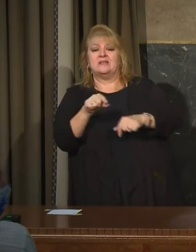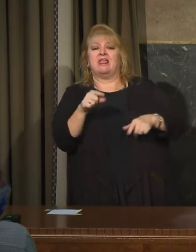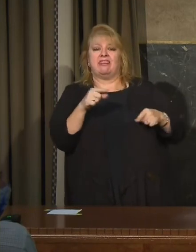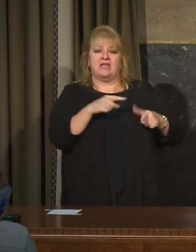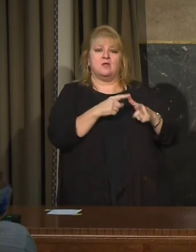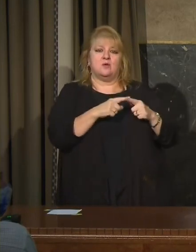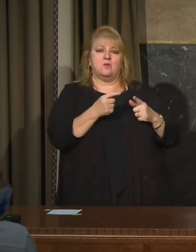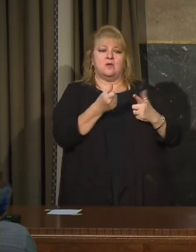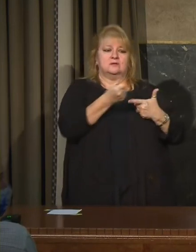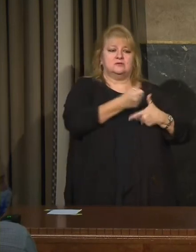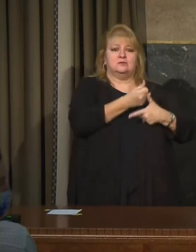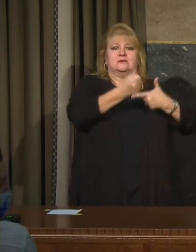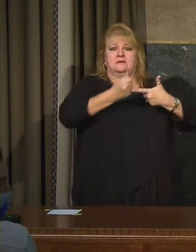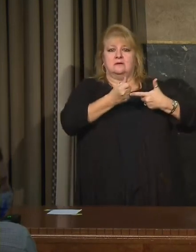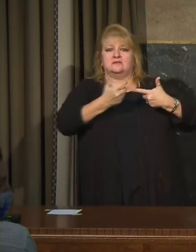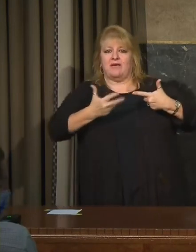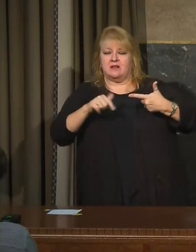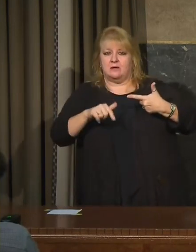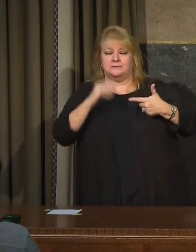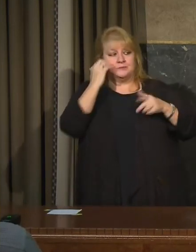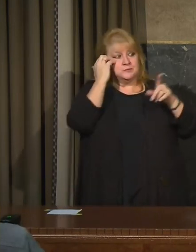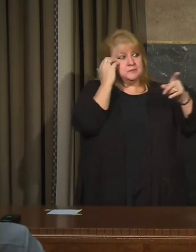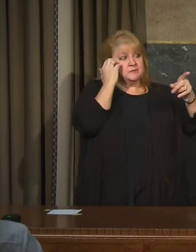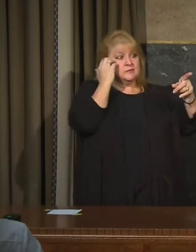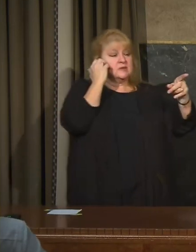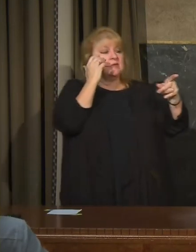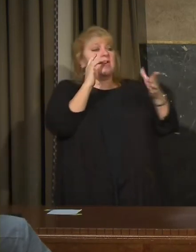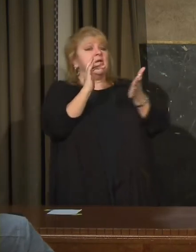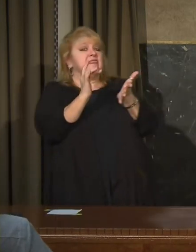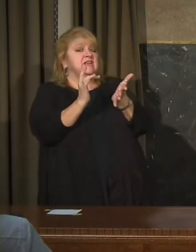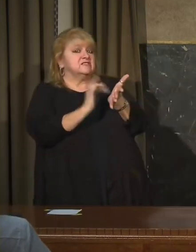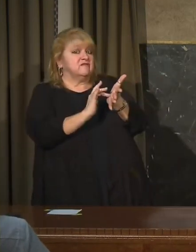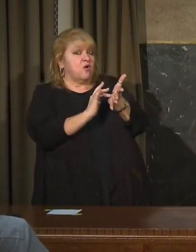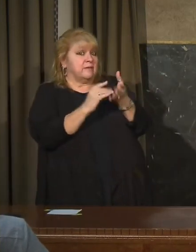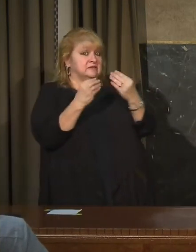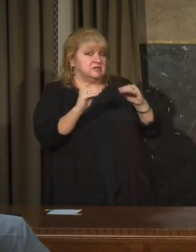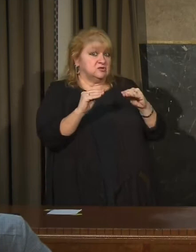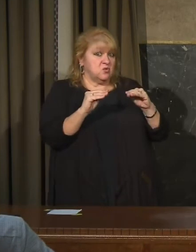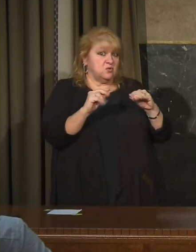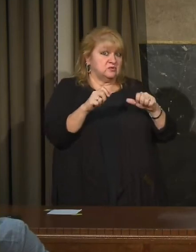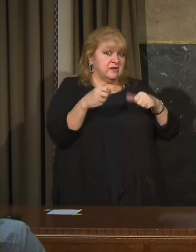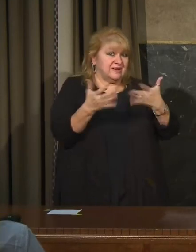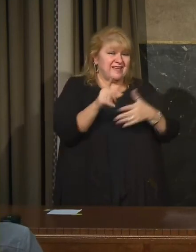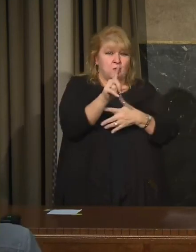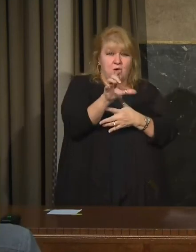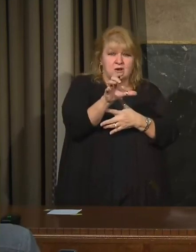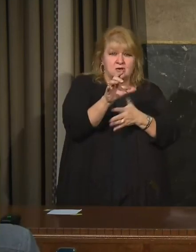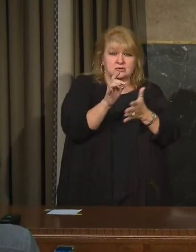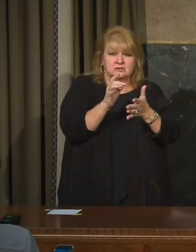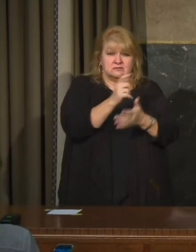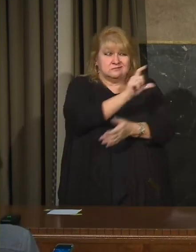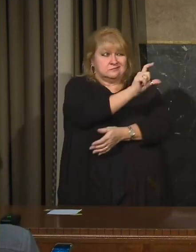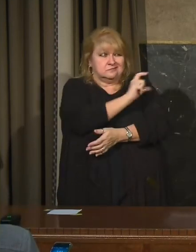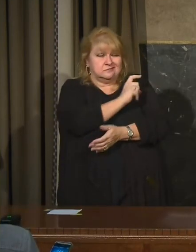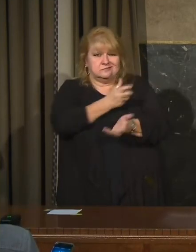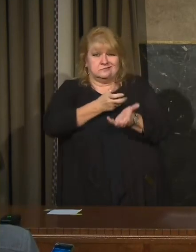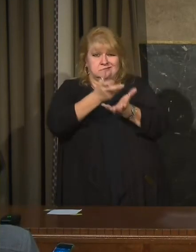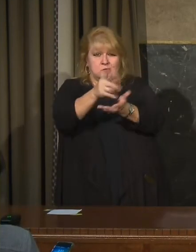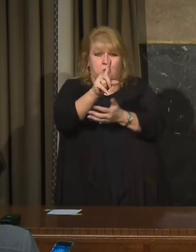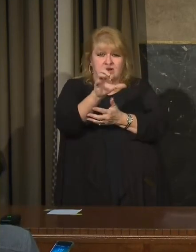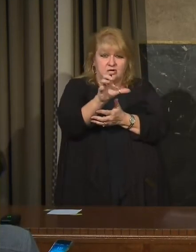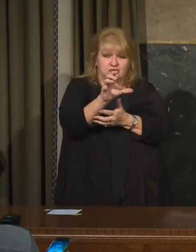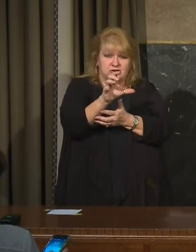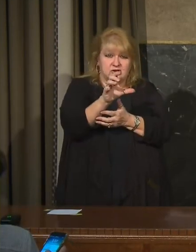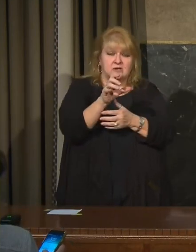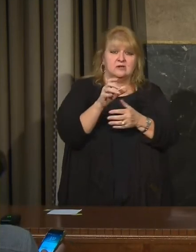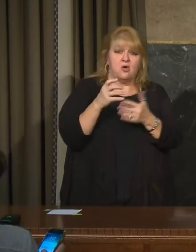pharmacies this week that got doses of vaccine are not necessarily guaranteed to get doses next week, because my understanding is that some